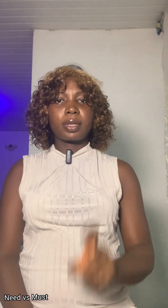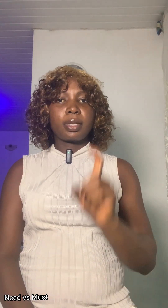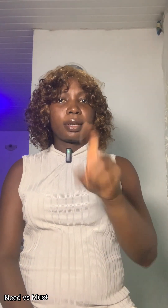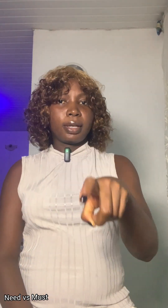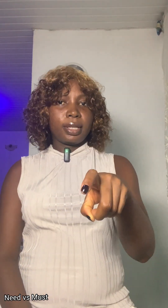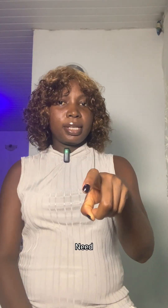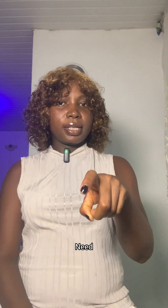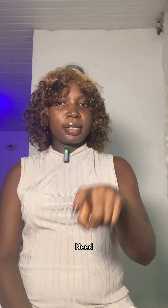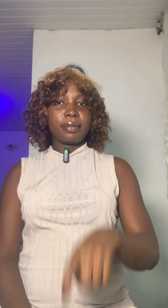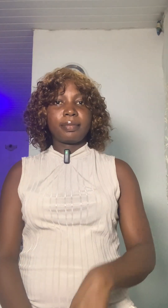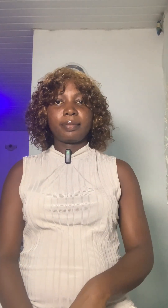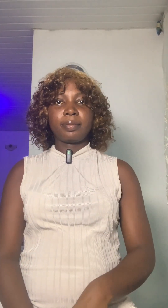Need,